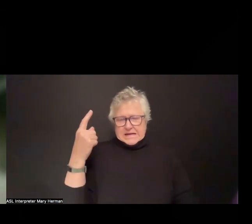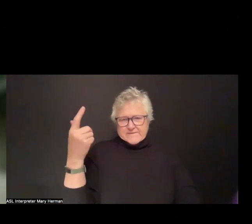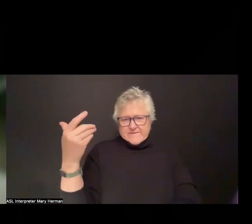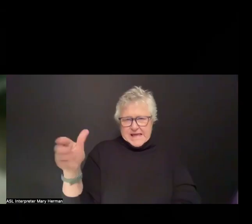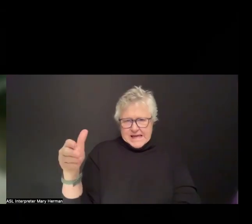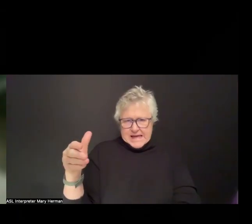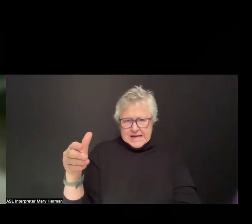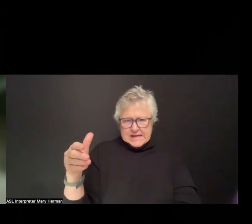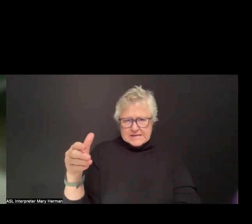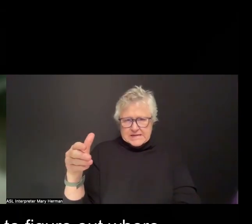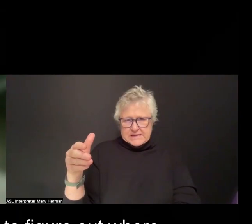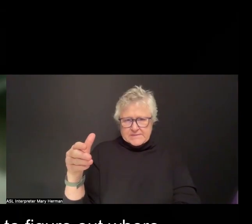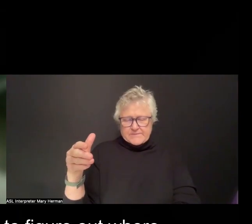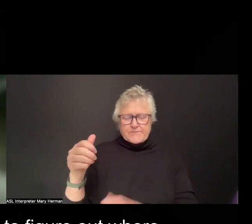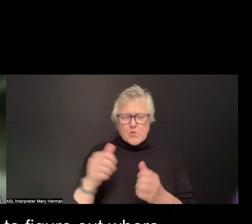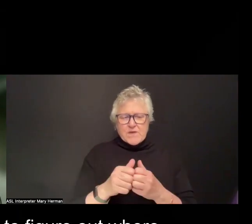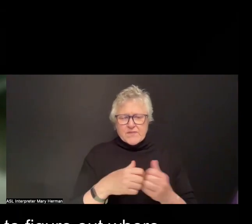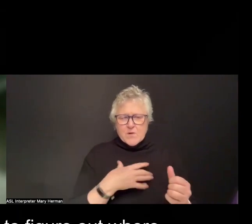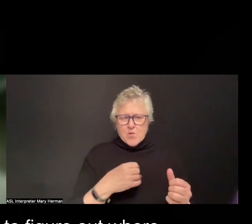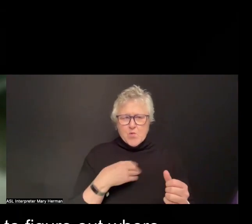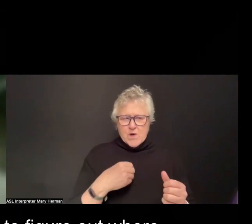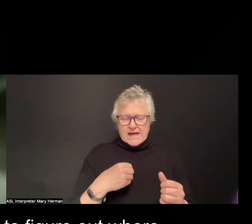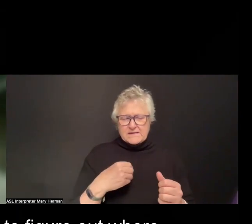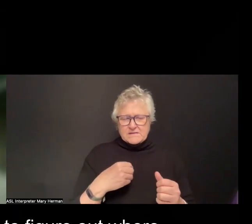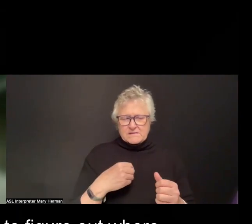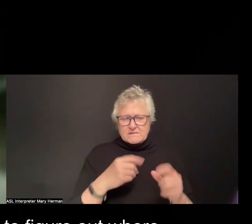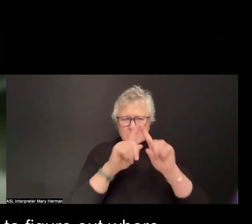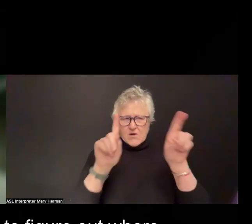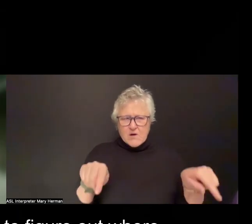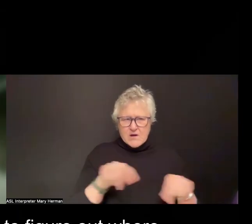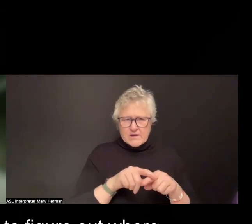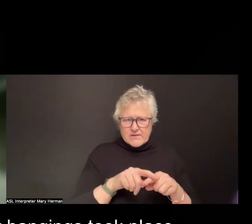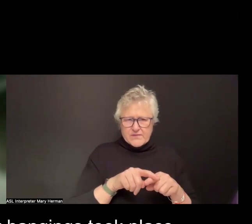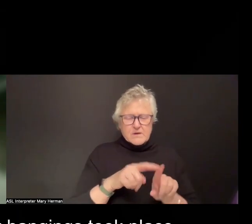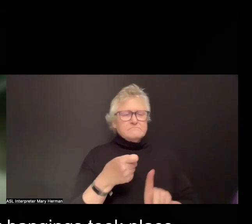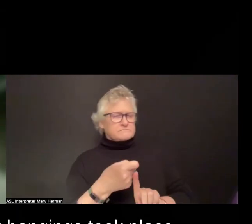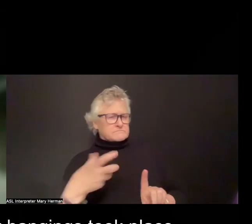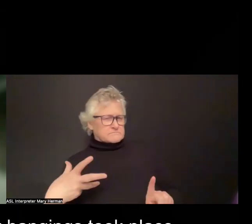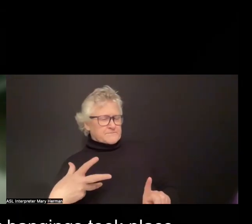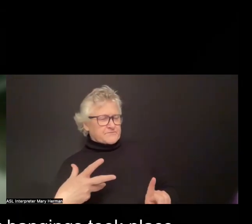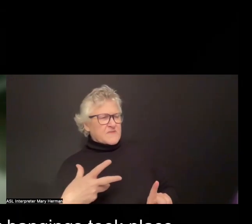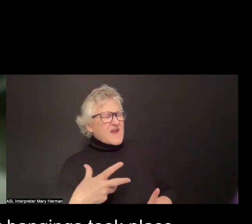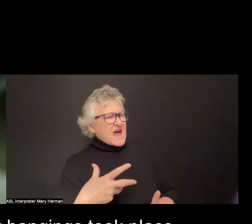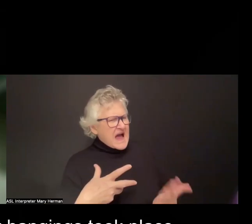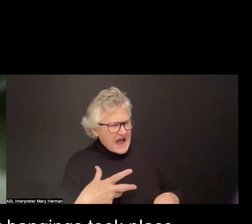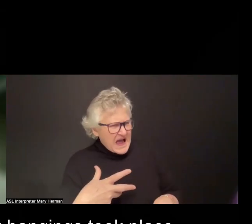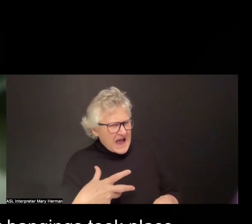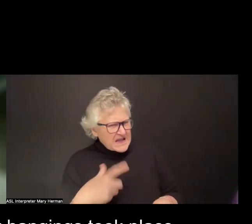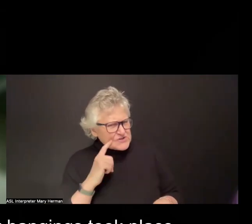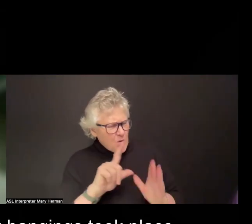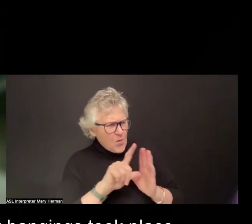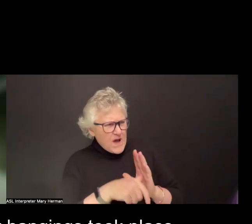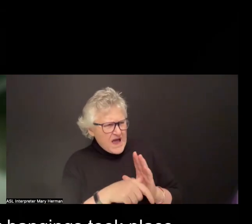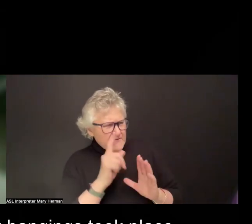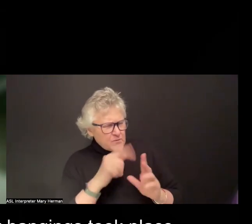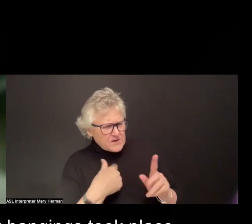past. Side note, it took me a while to figure out where William Fly was hanged, because some of the maps show that hangings took